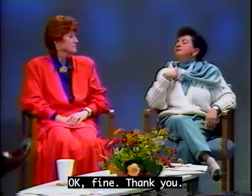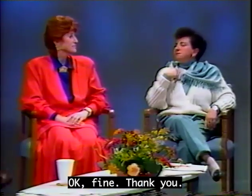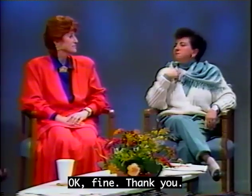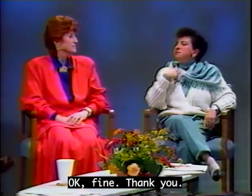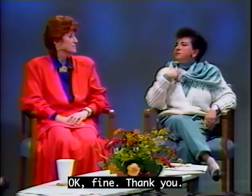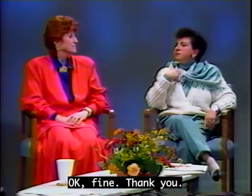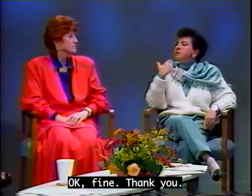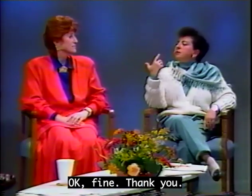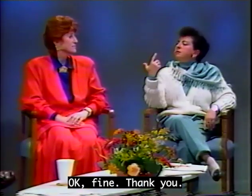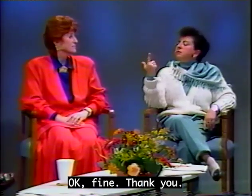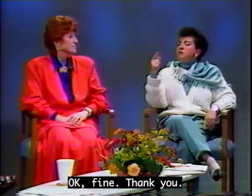Okay, fine. Thank you.